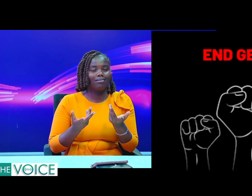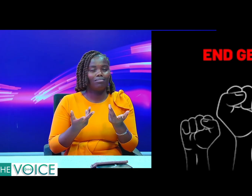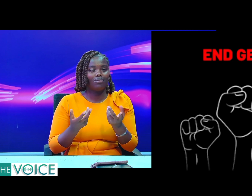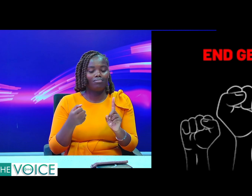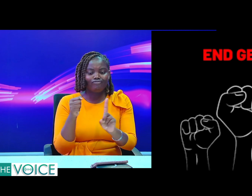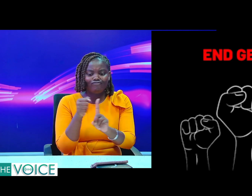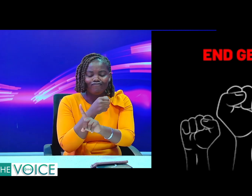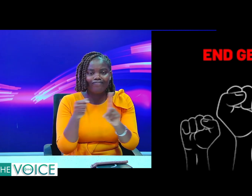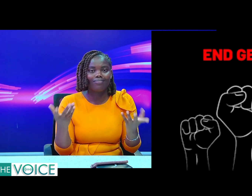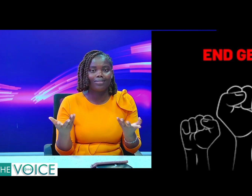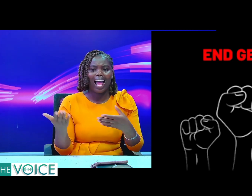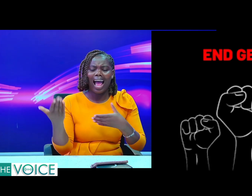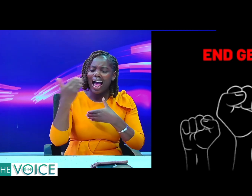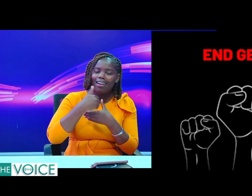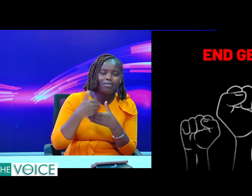idea about,